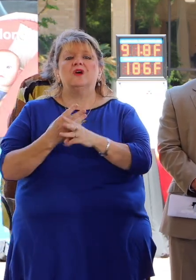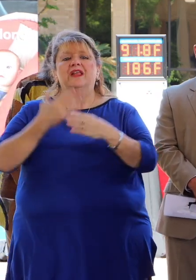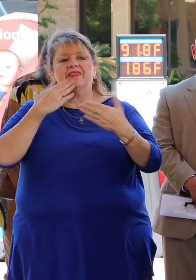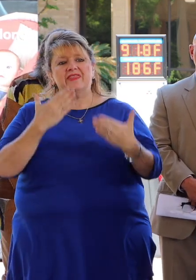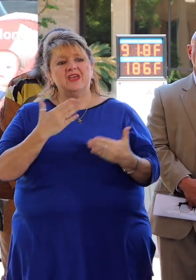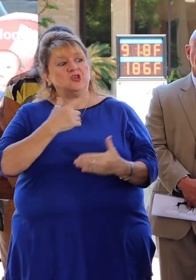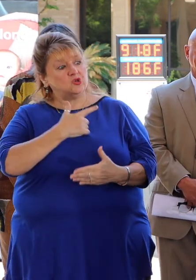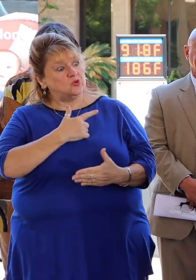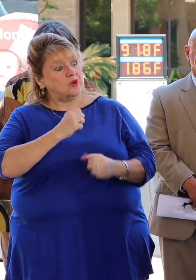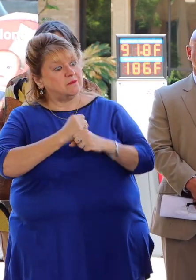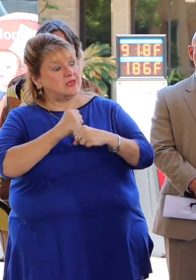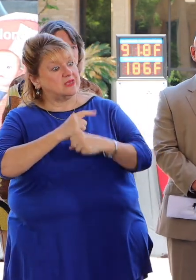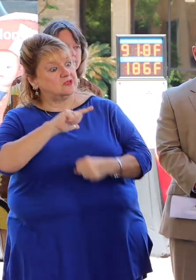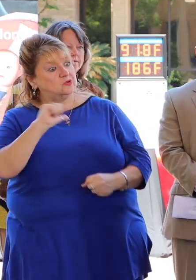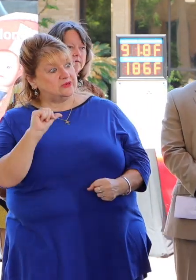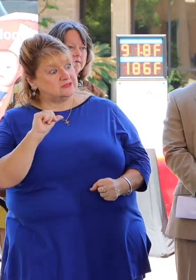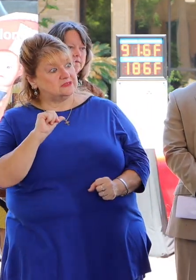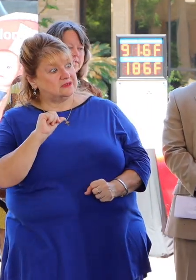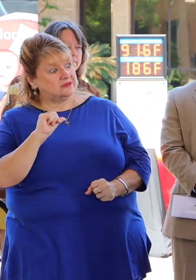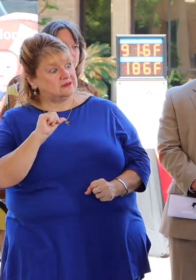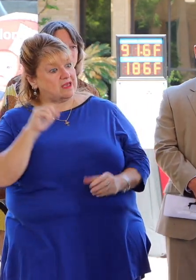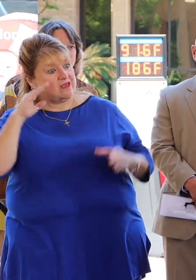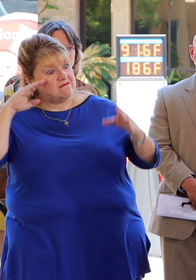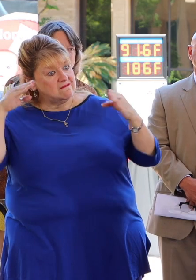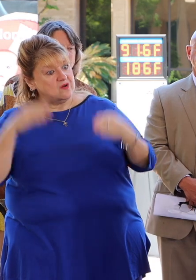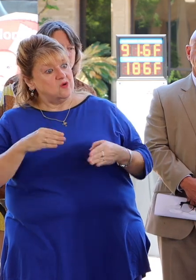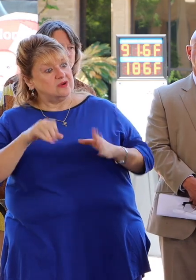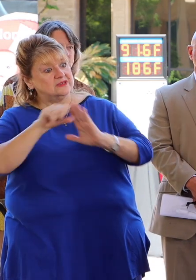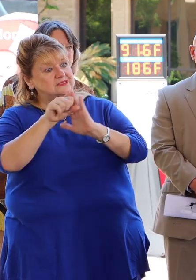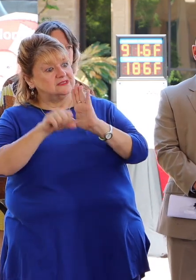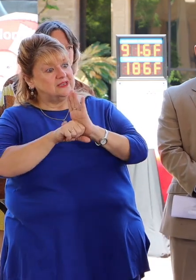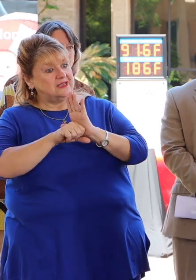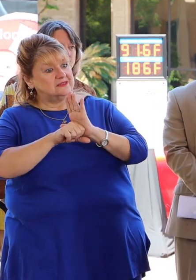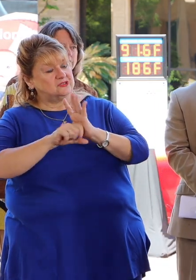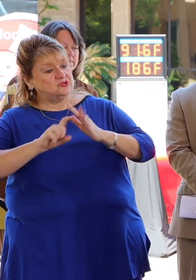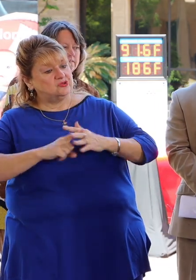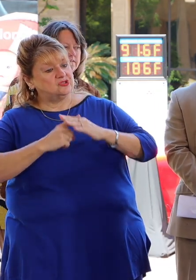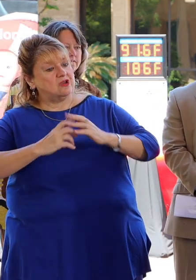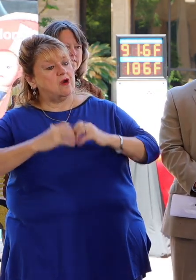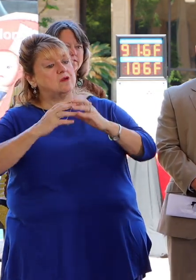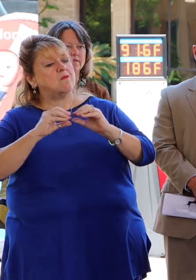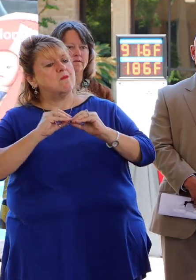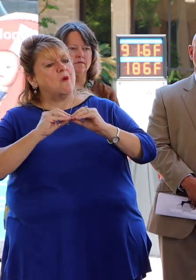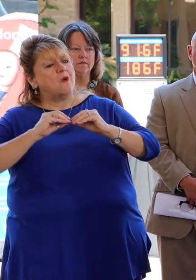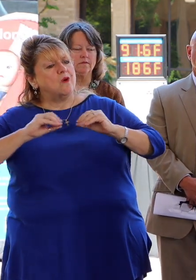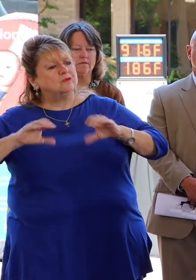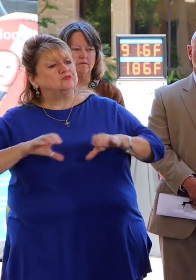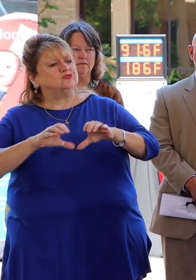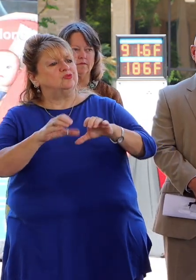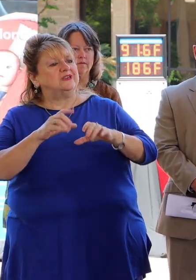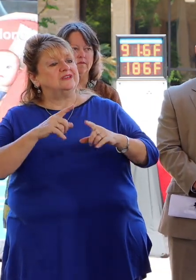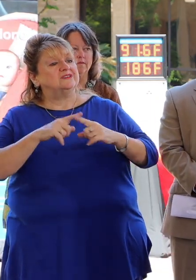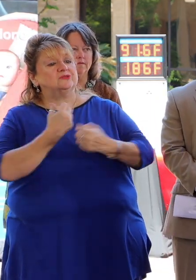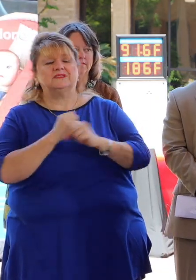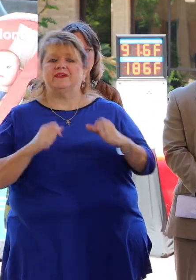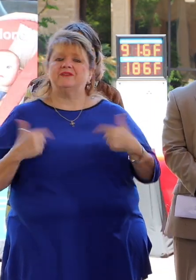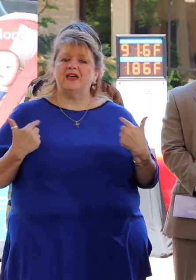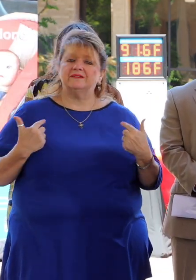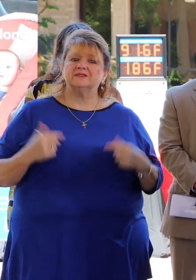thank you for making Louisiana a focus state to launch more initiatives that will help to save